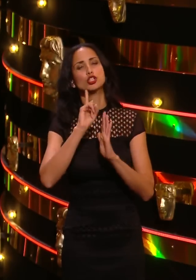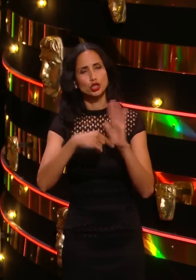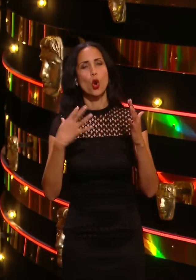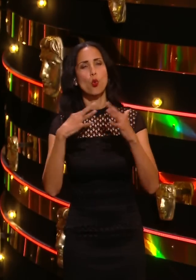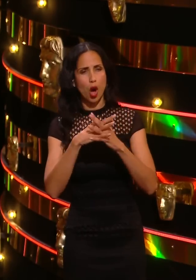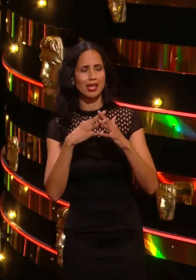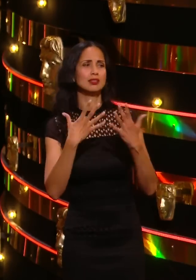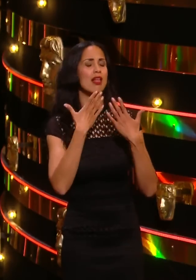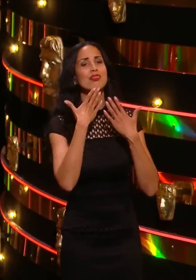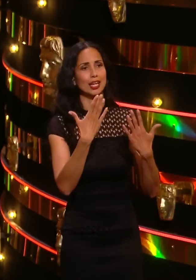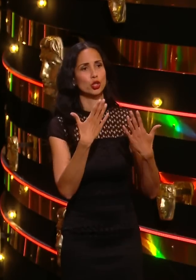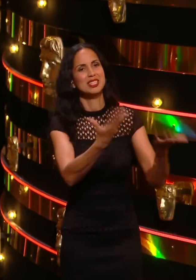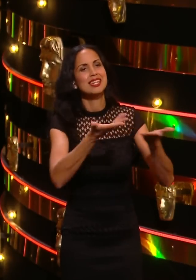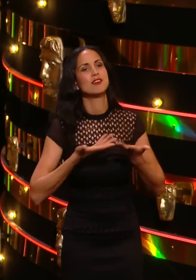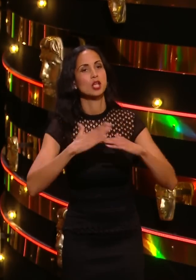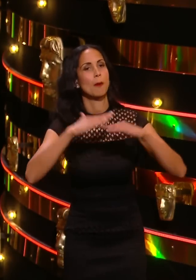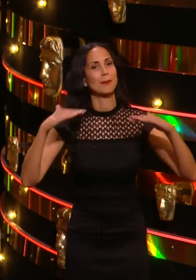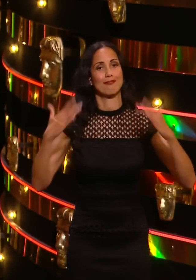platform.